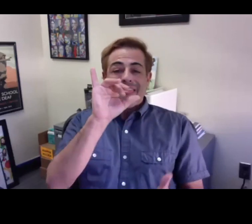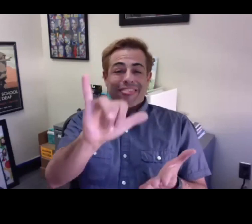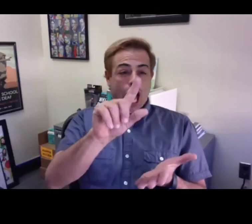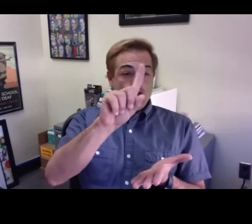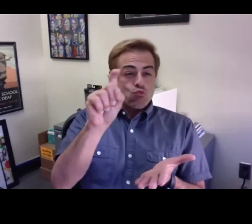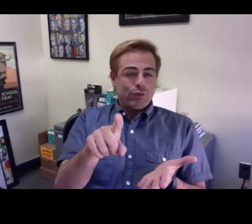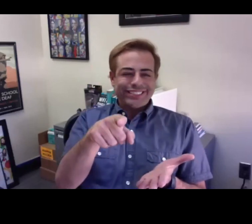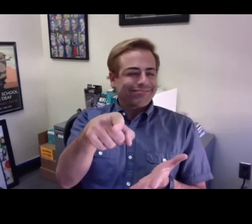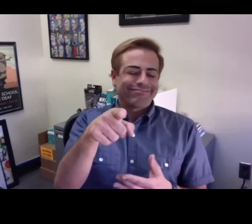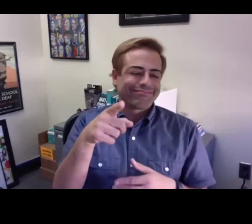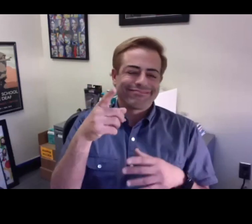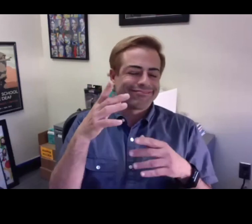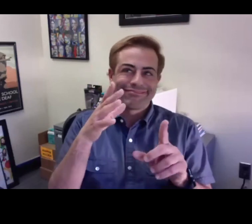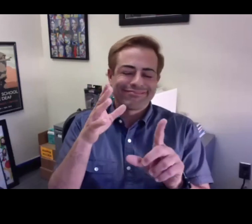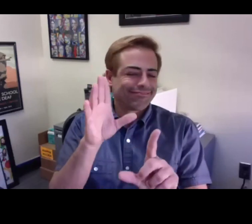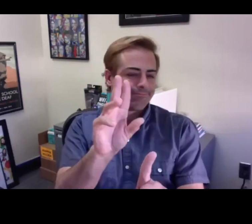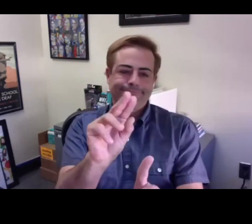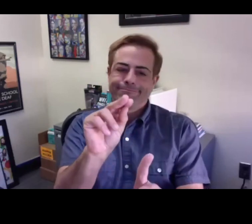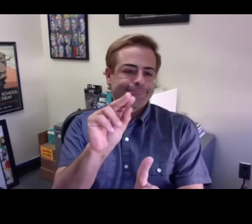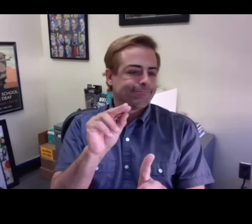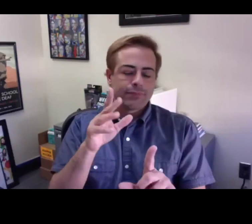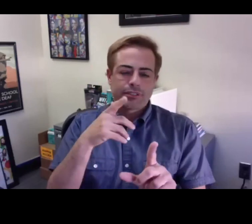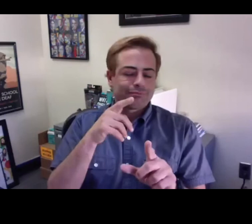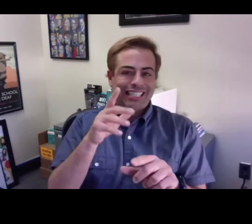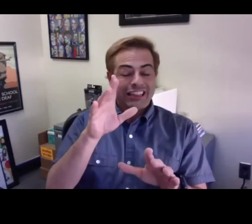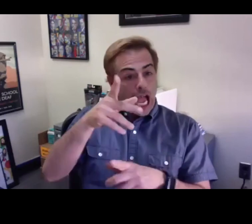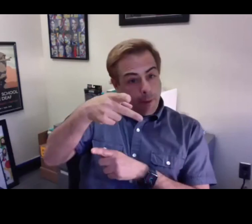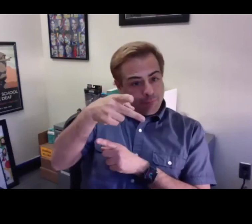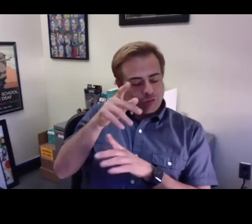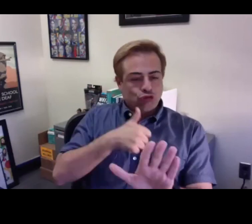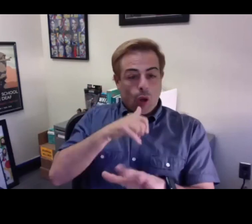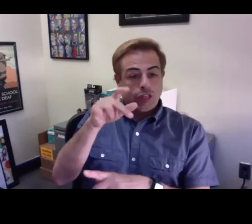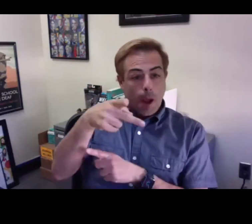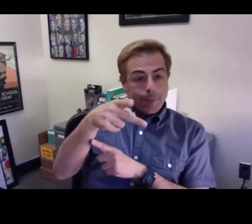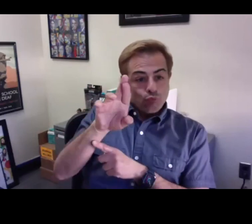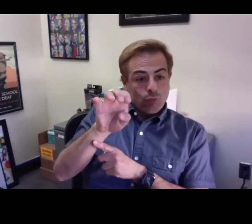that? Well, that question is,